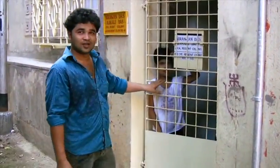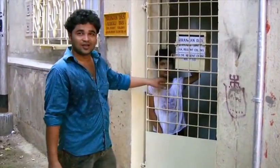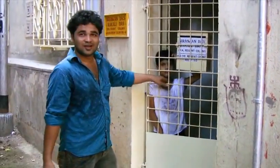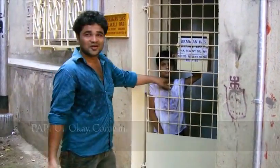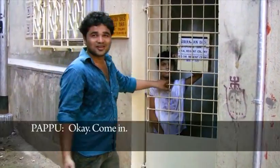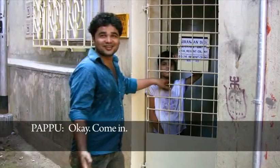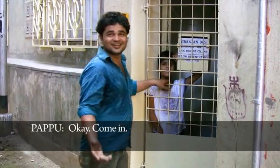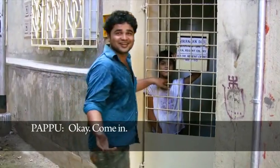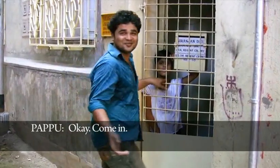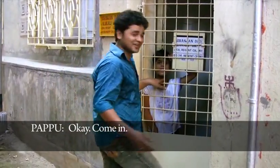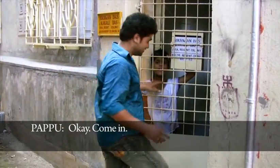Okay, come here.